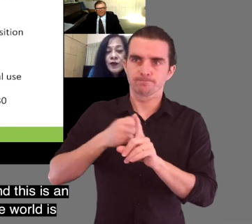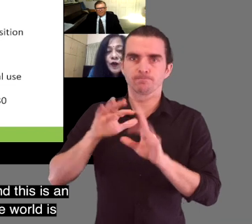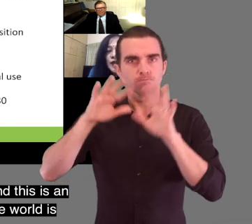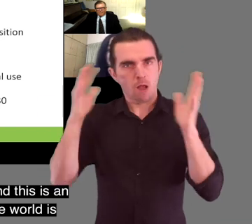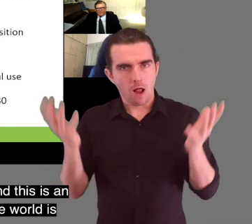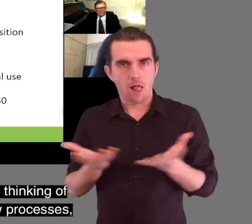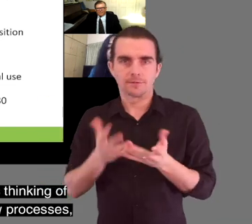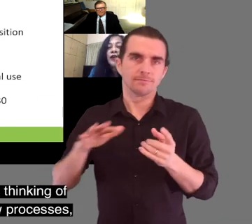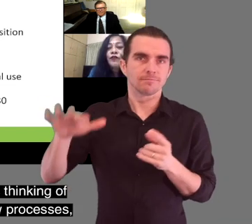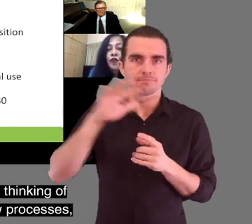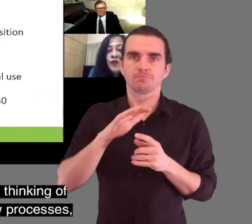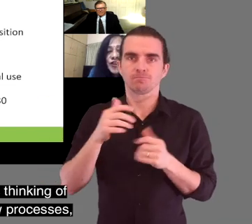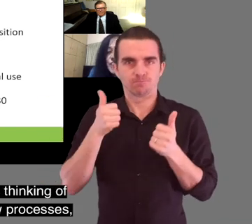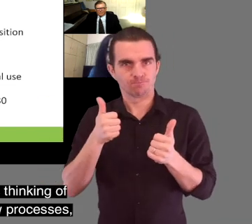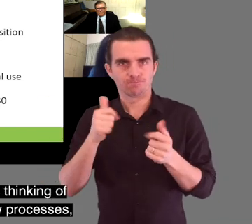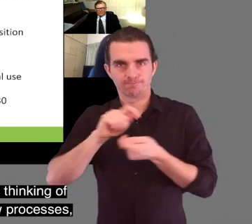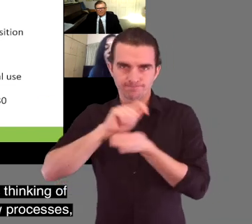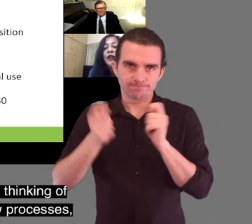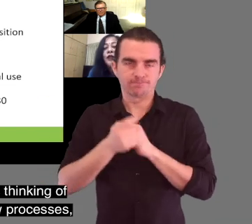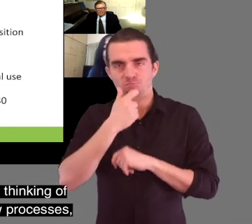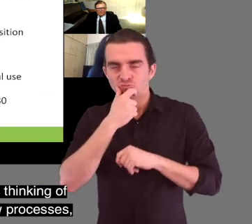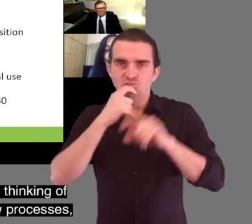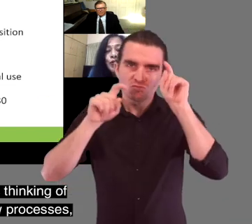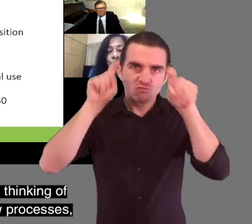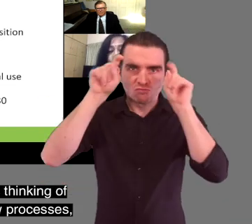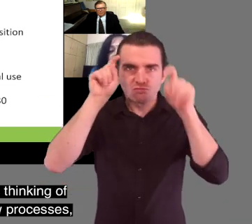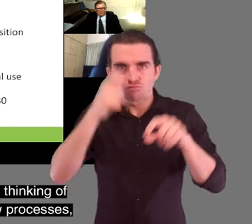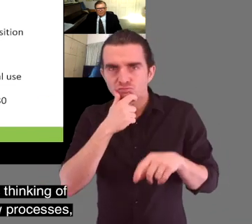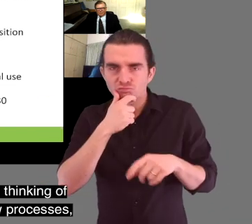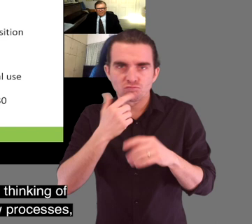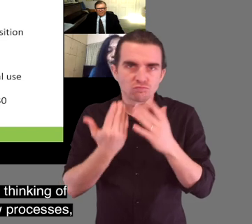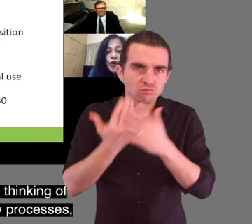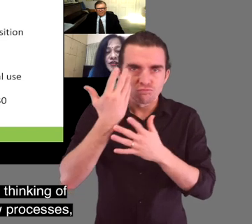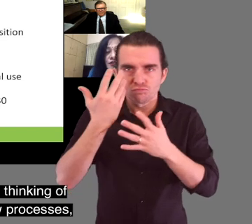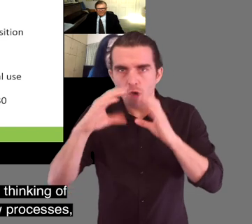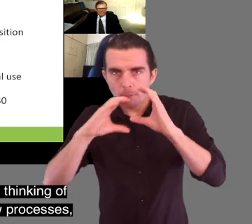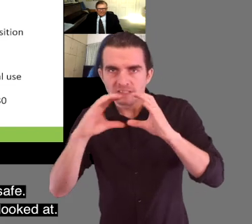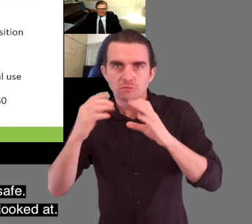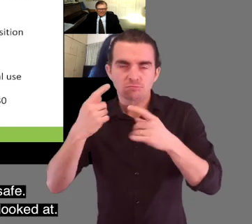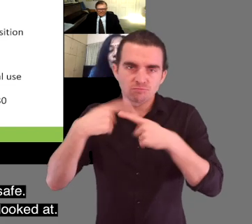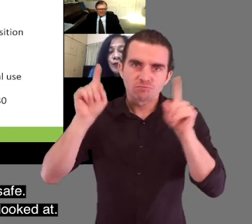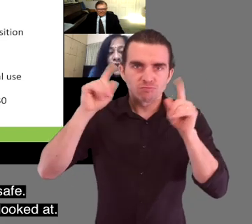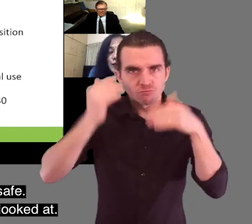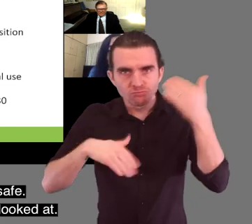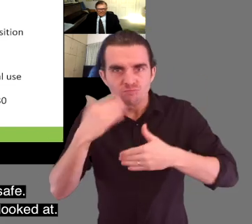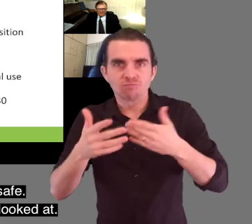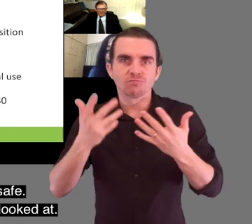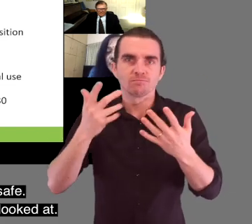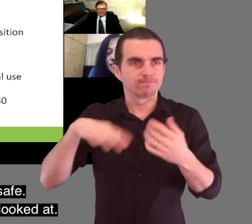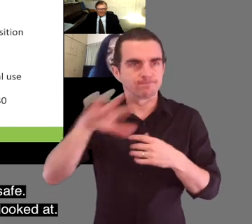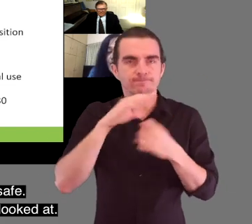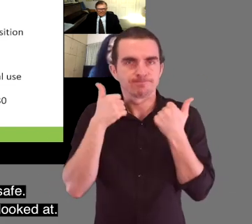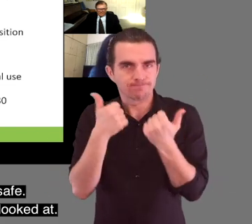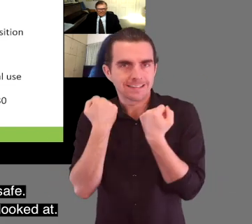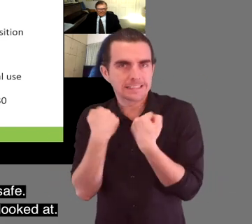the entire world is thinking of innovations, is thinking of new communications, new processes to keep the world